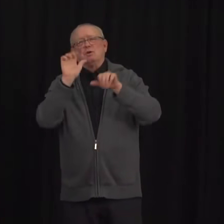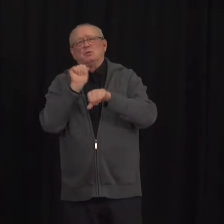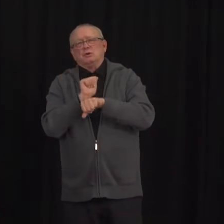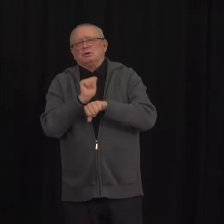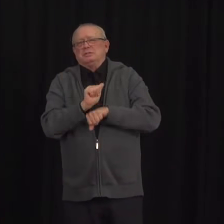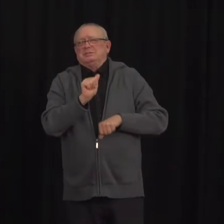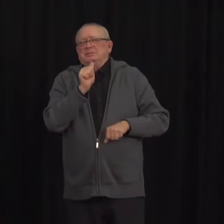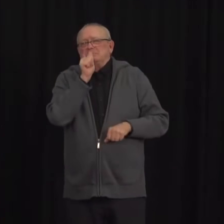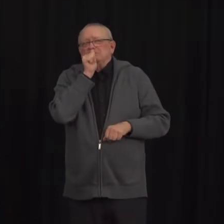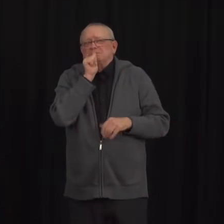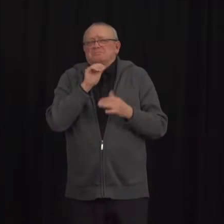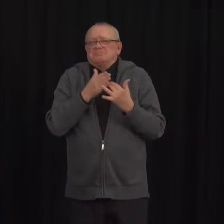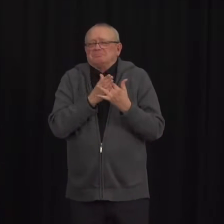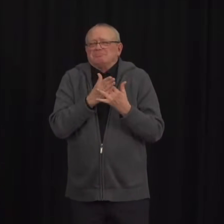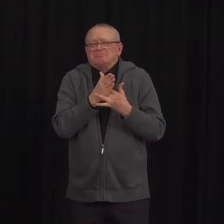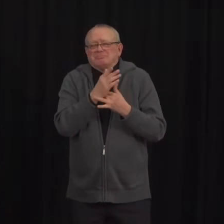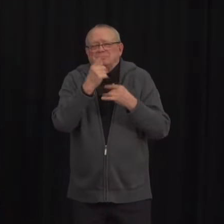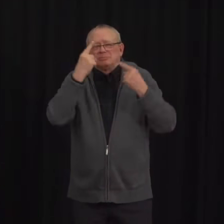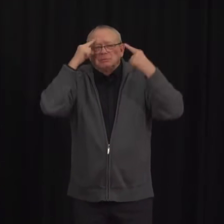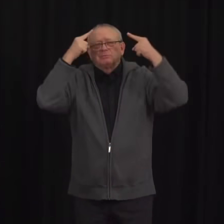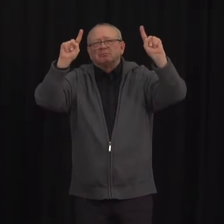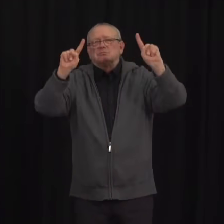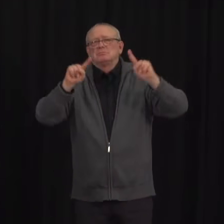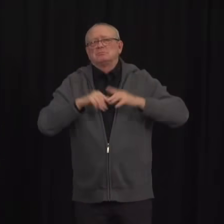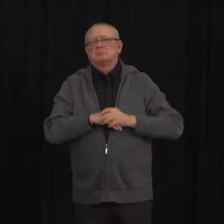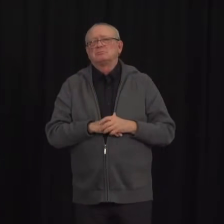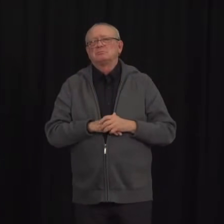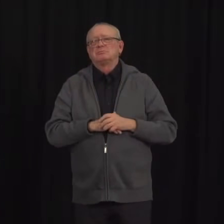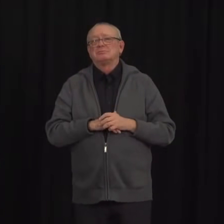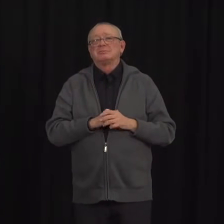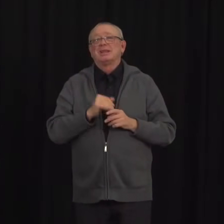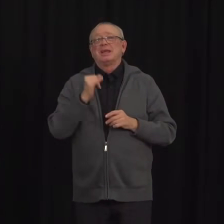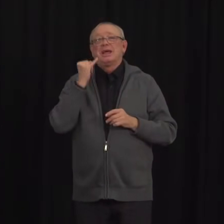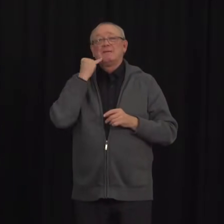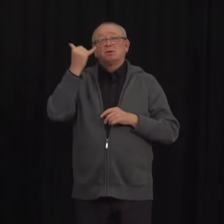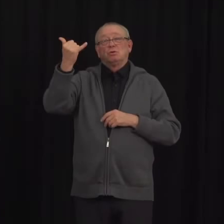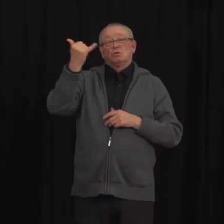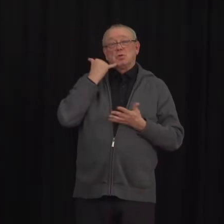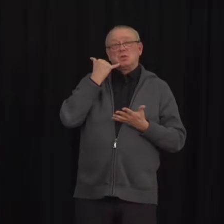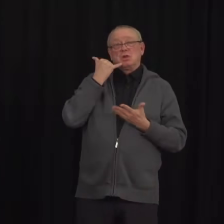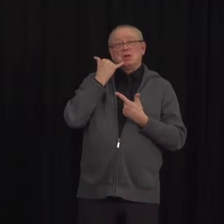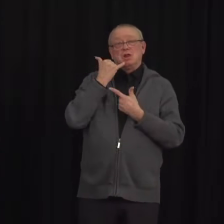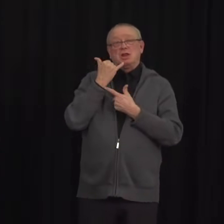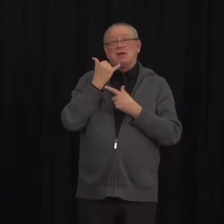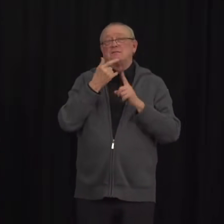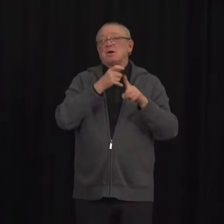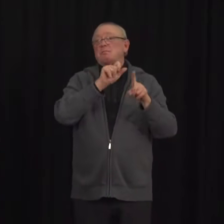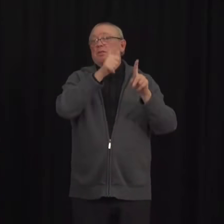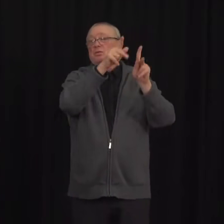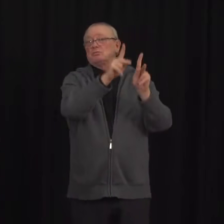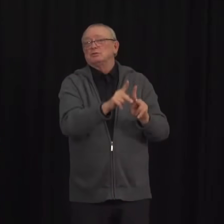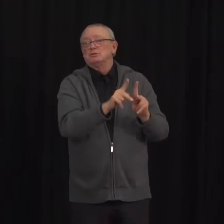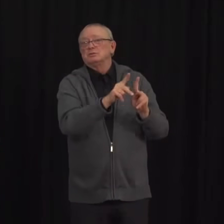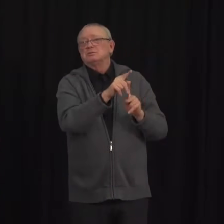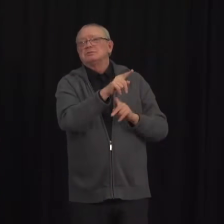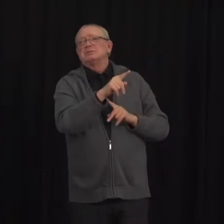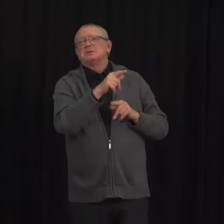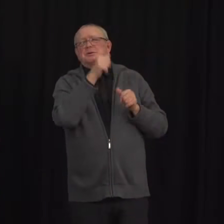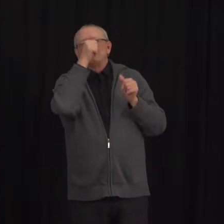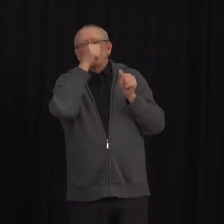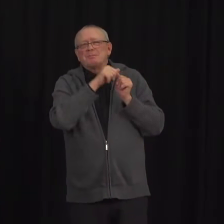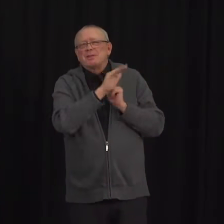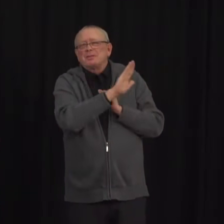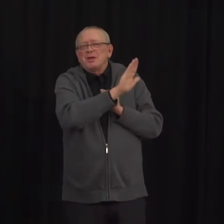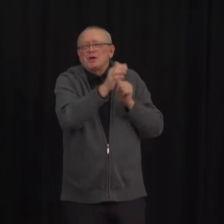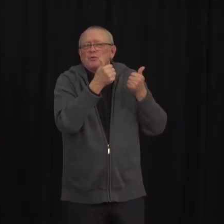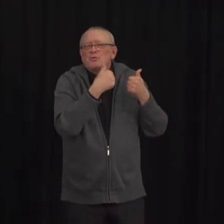ask all Albertans who find themselves getting a phone call from a case investigator or contact tracer to please remember that they are doing their